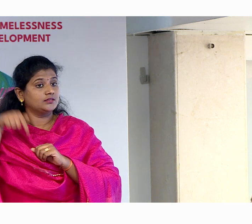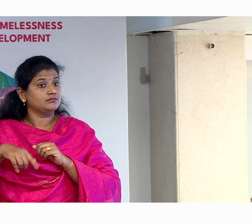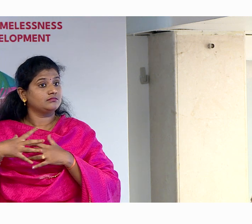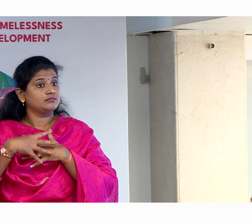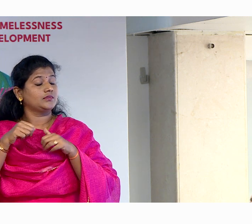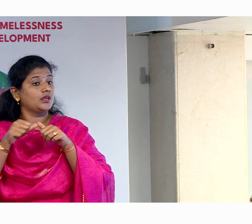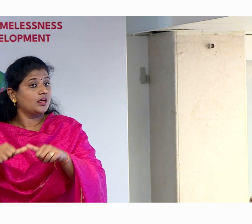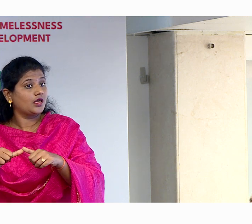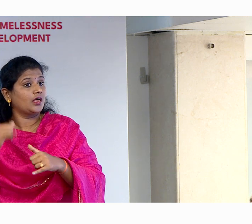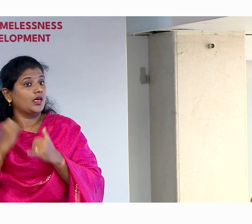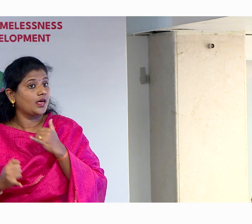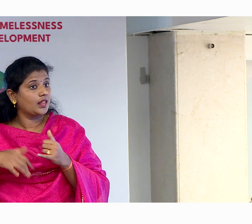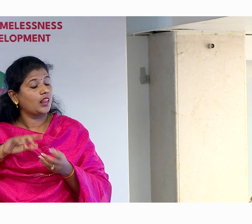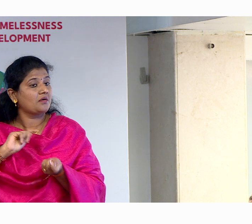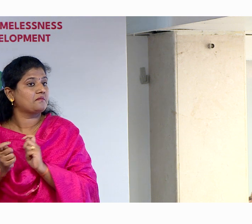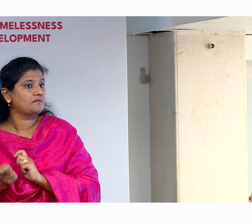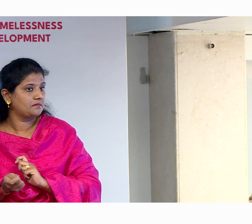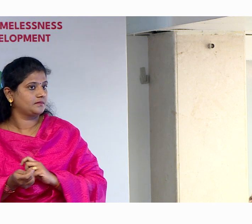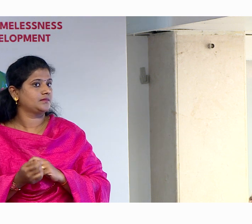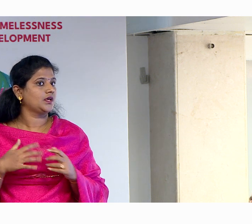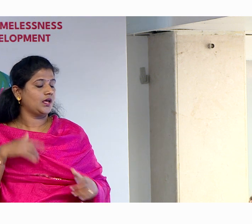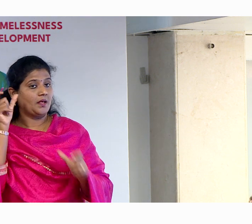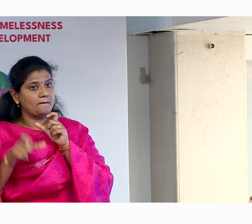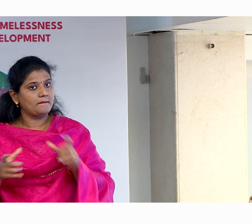outcome. And Mindlines, both individual and collective,